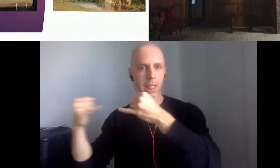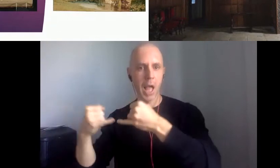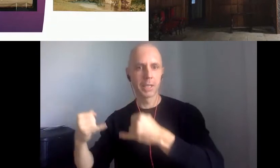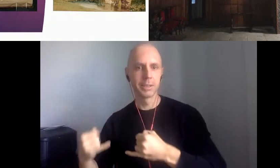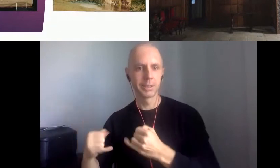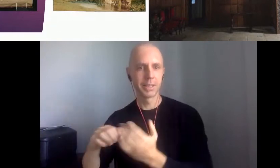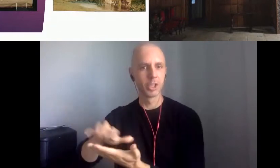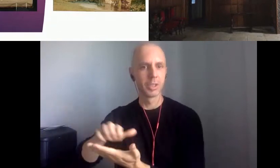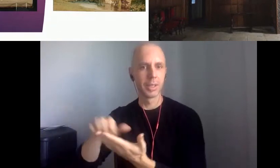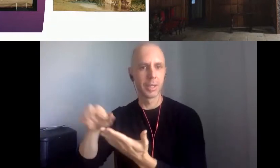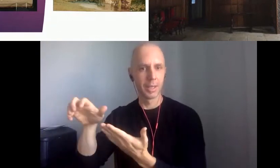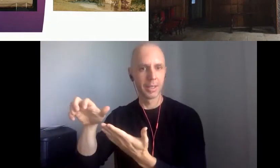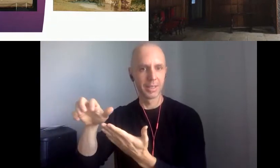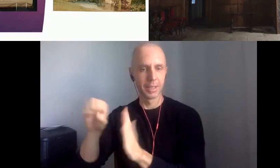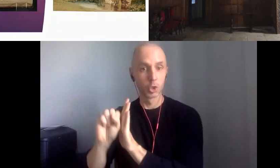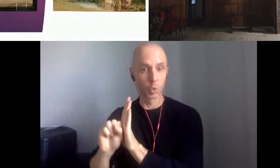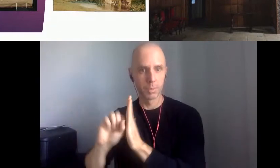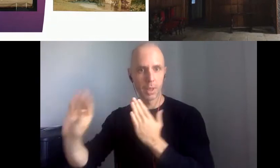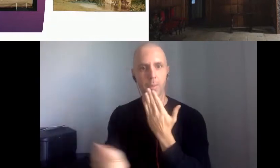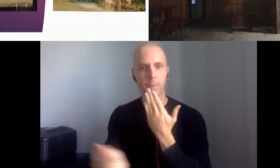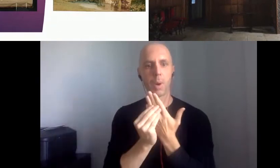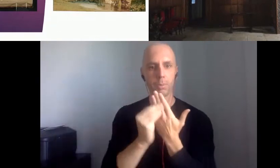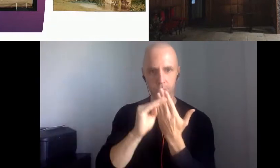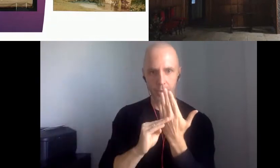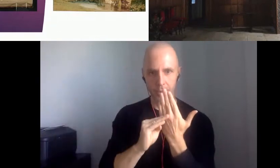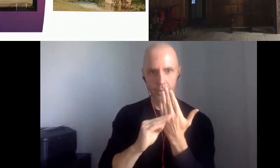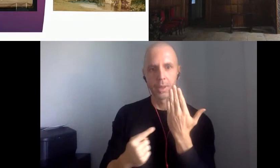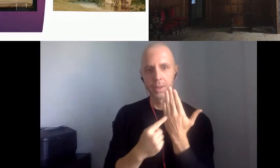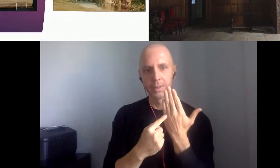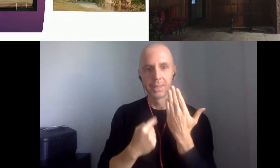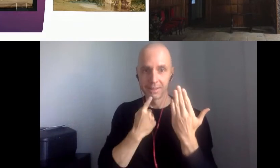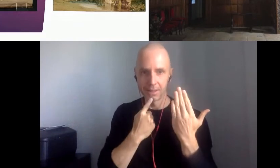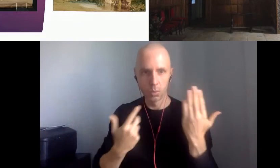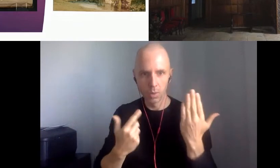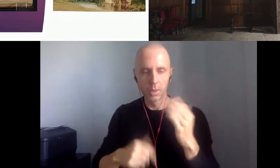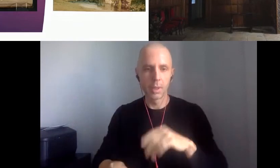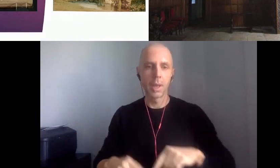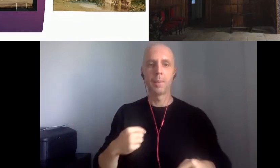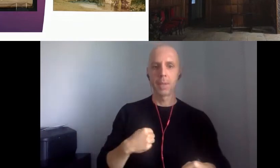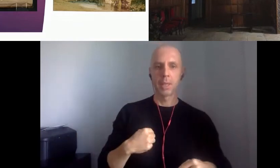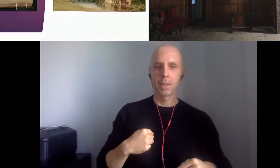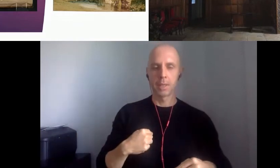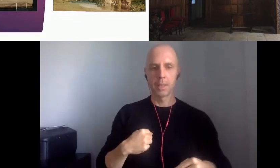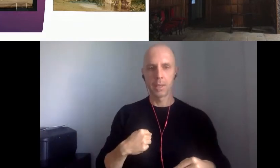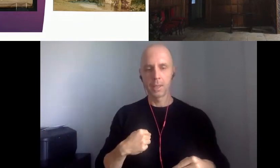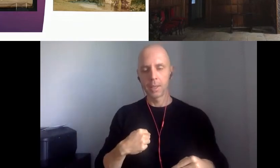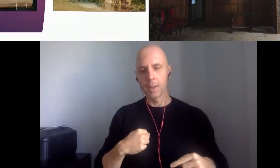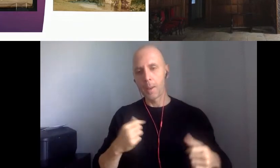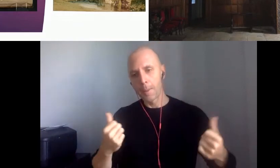the distance throw me back so far, but I may boldly speak in right, though proud oppression will not hear